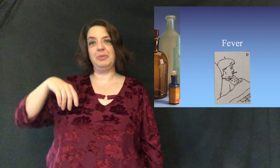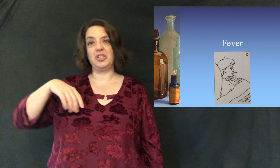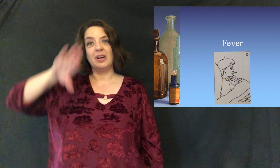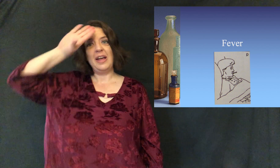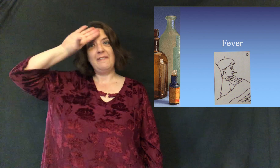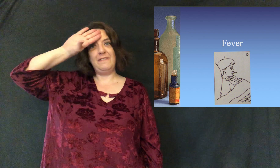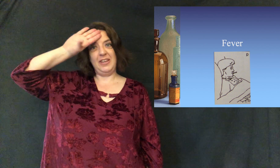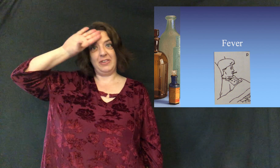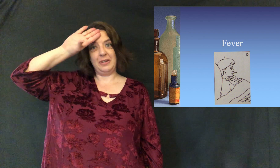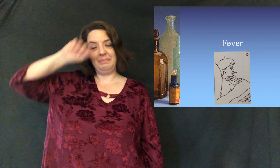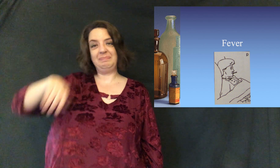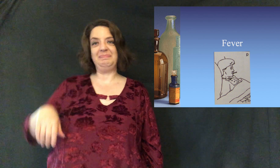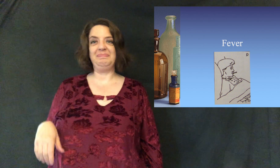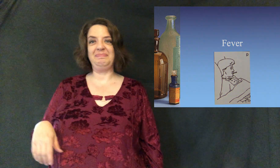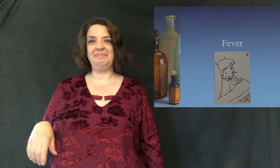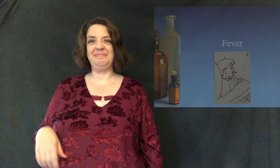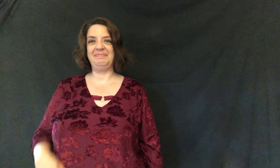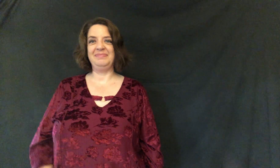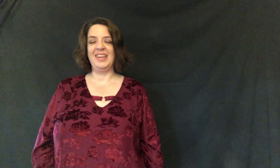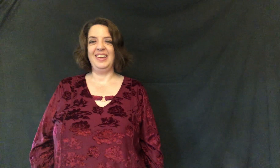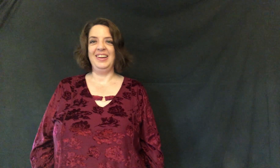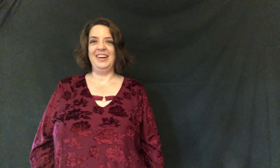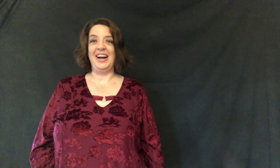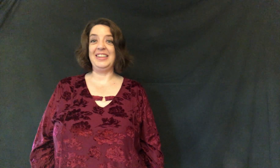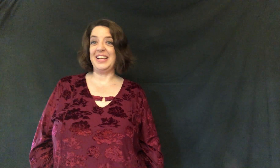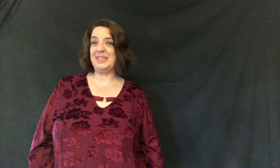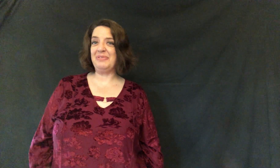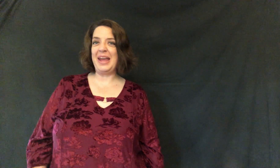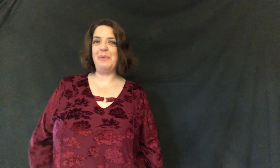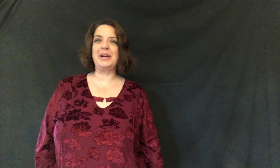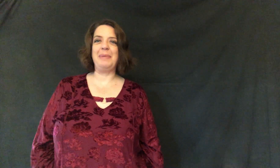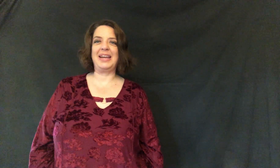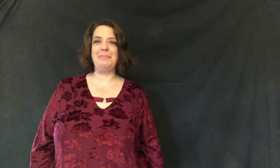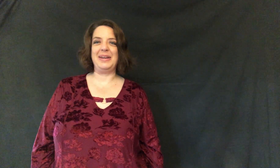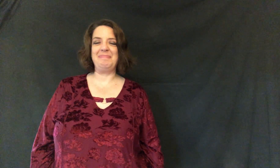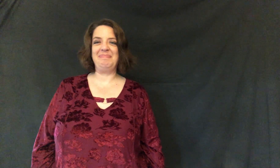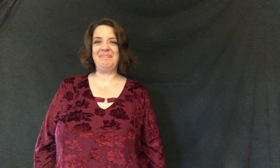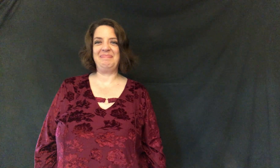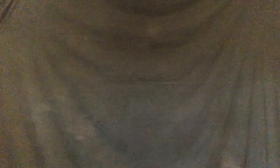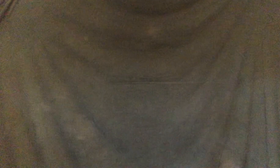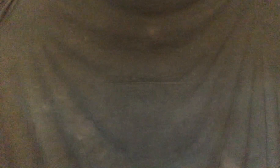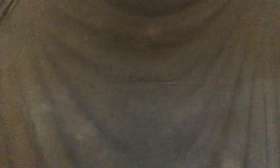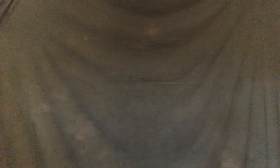temperature, fever. All right, that's it for now. We'll come back in a bit.